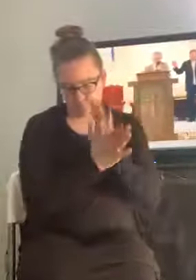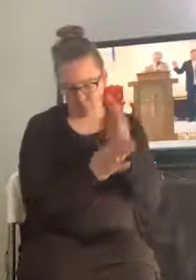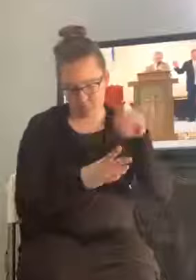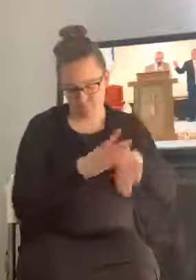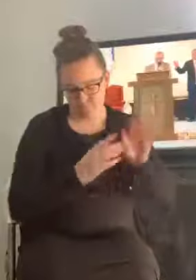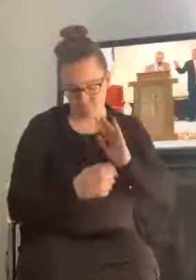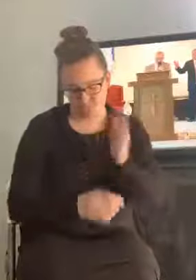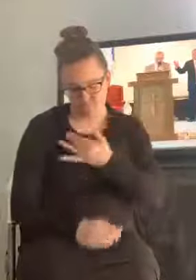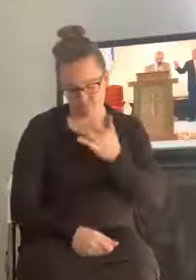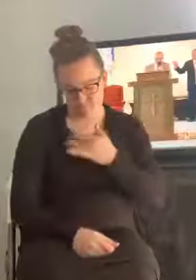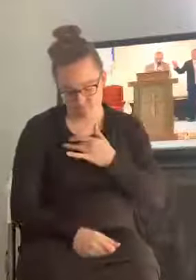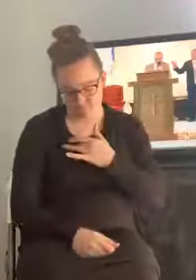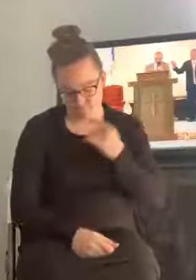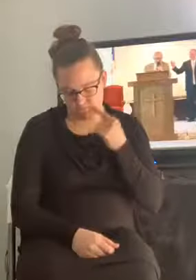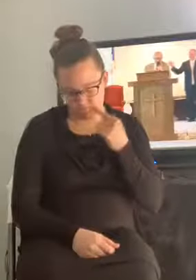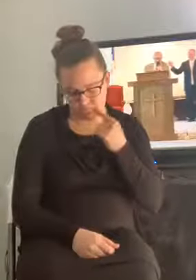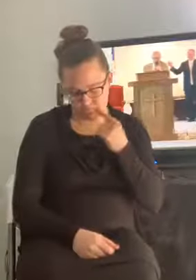hearts.